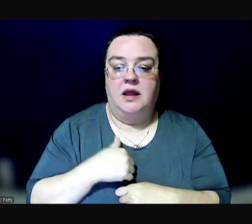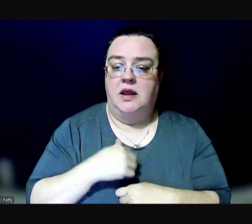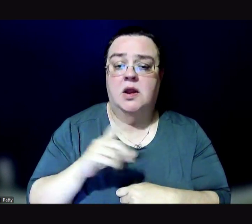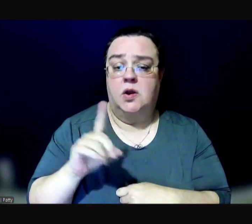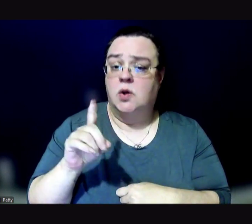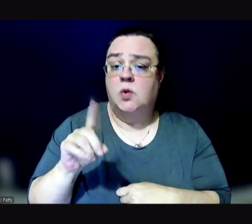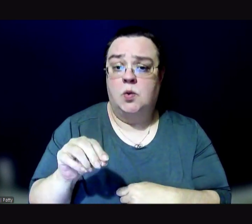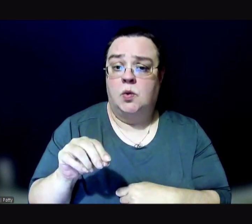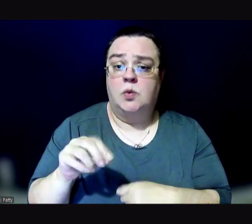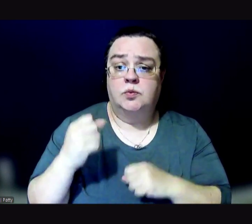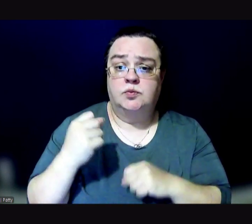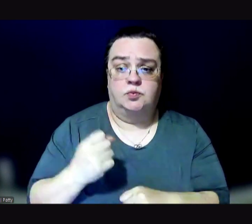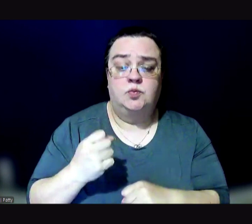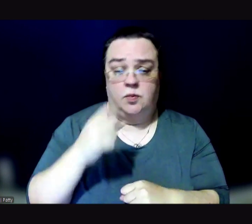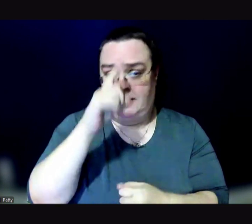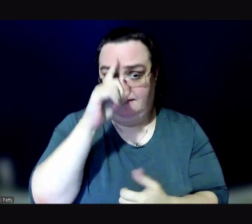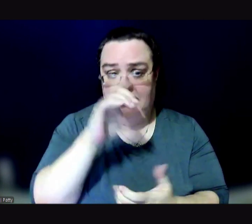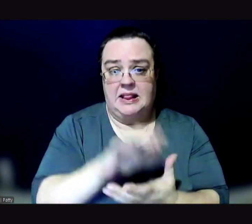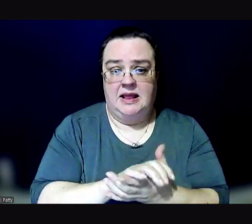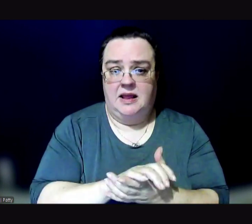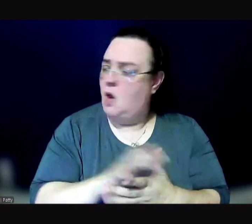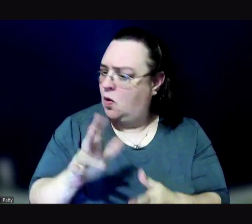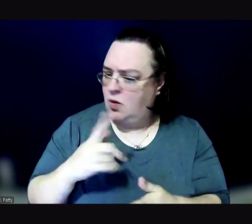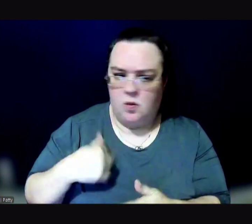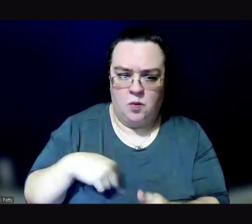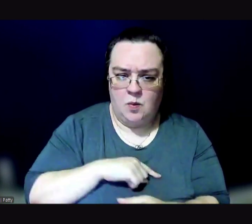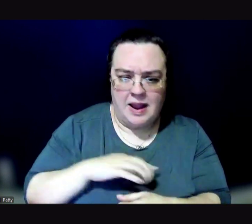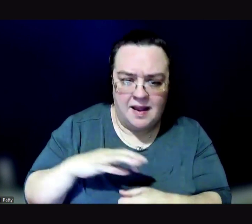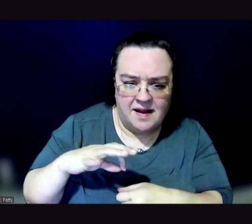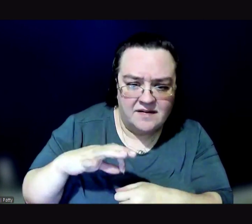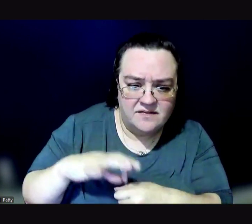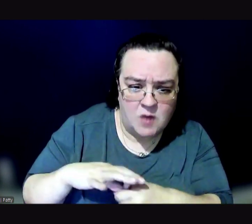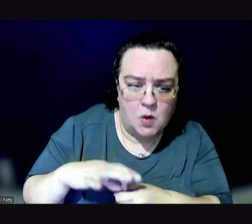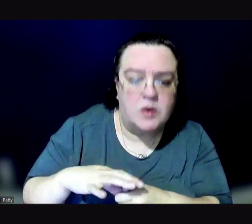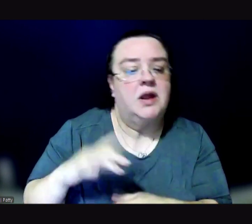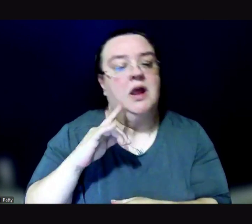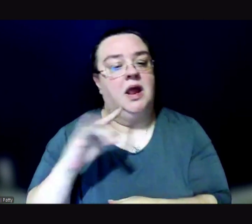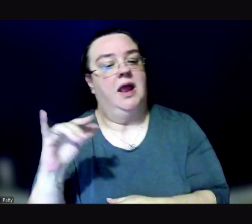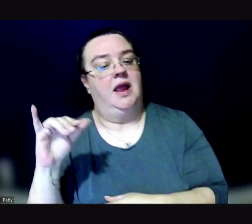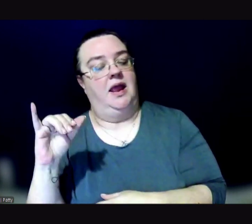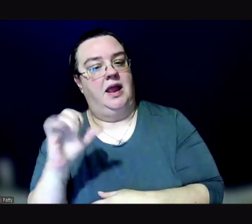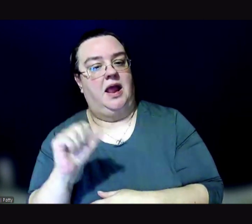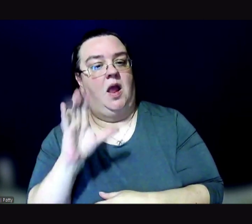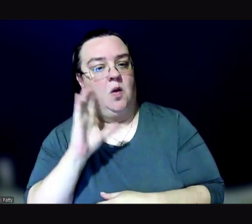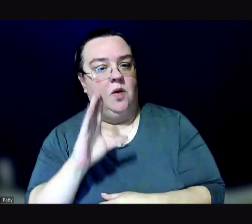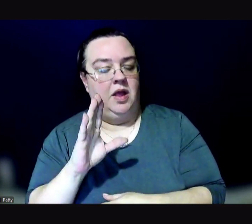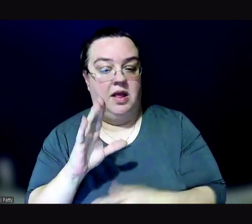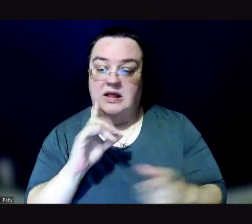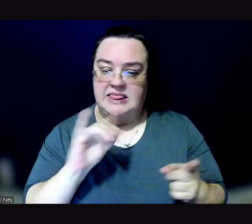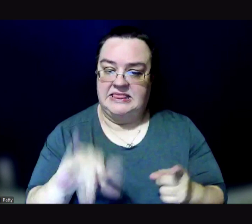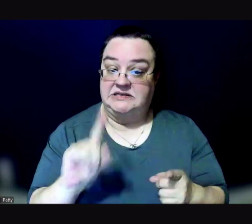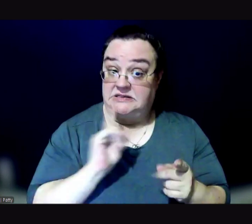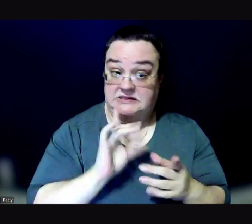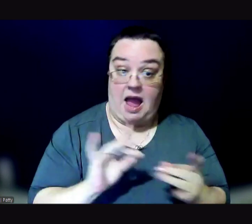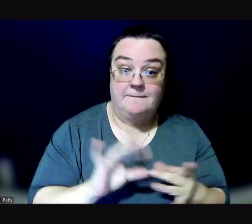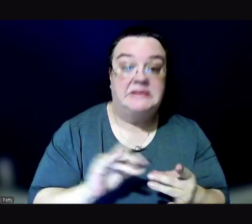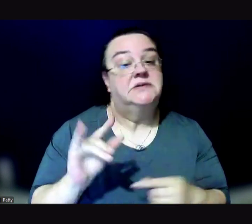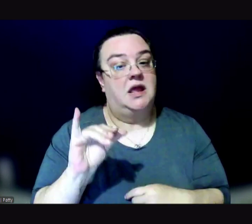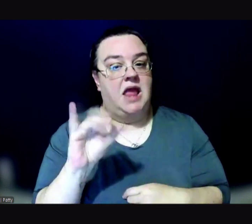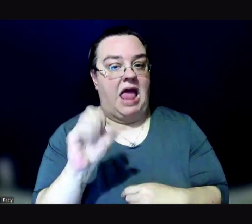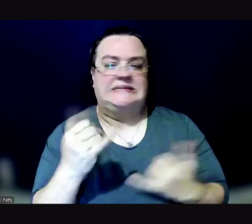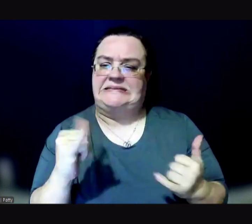that, are we voting in order or what? Yes, we will be voting. Okay, so this is comments? Yes, we're still in